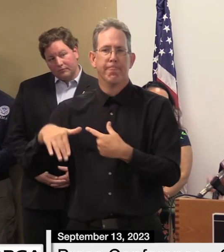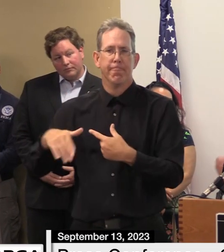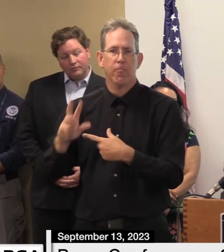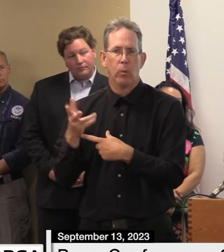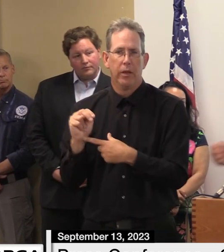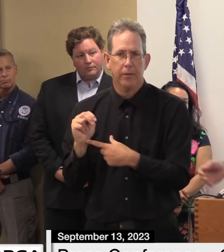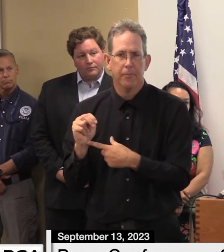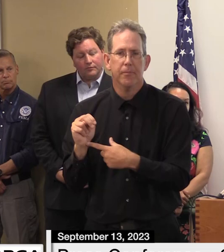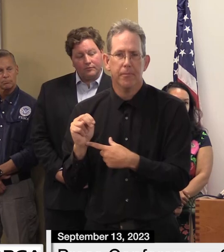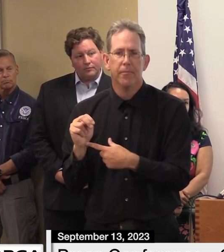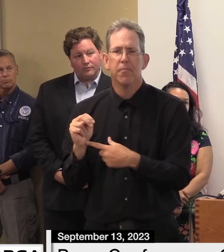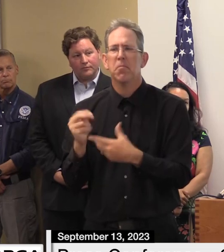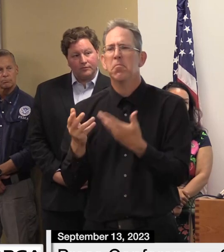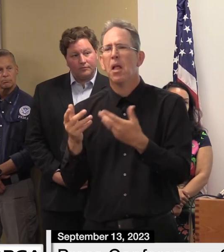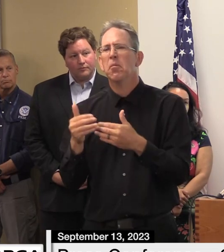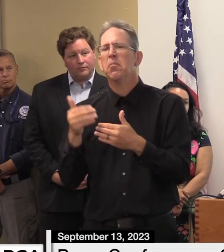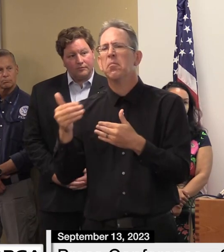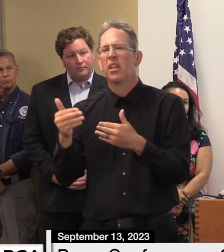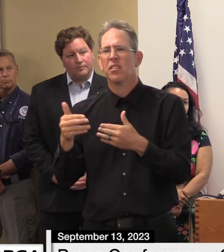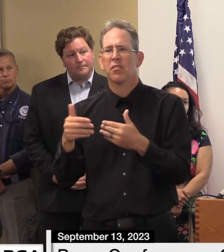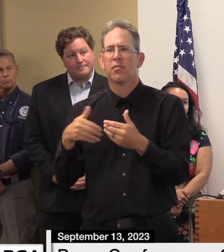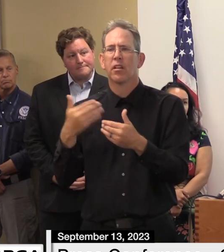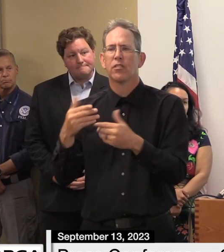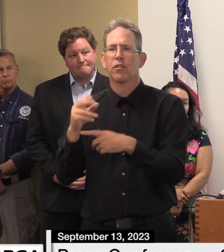for the next version.